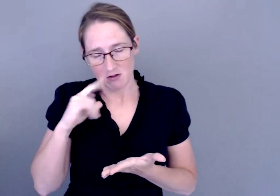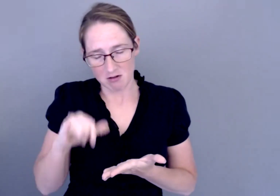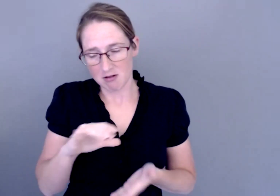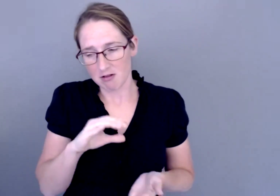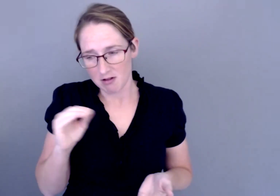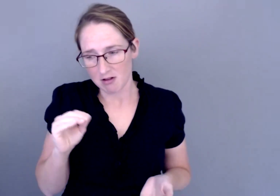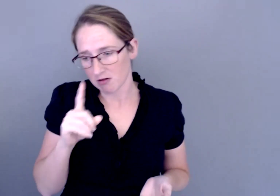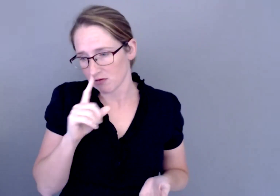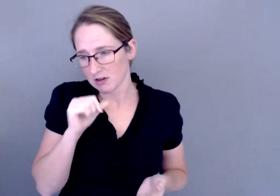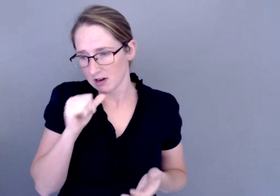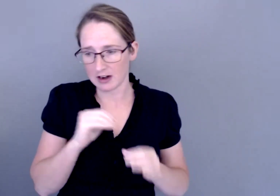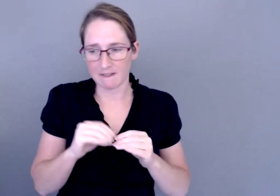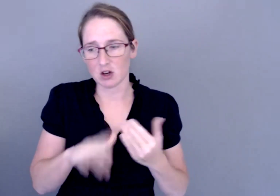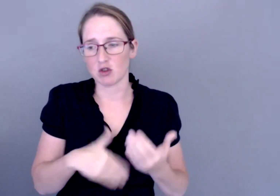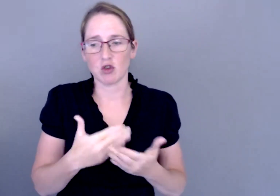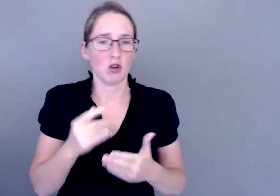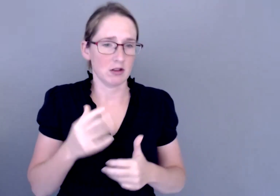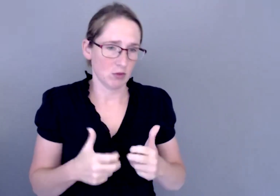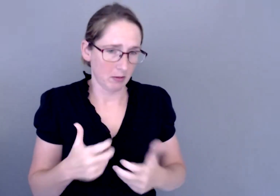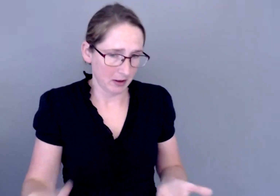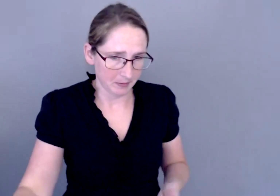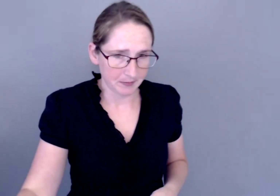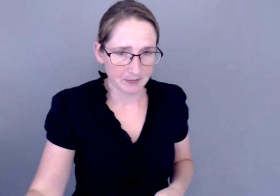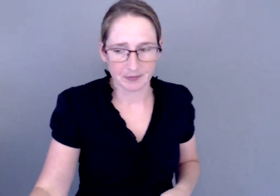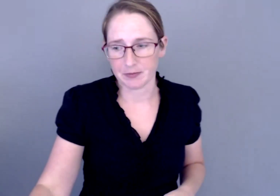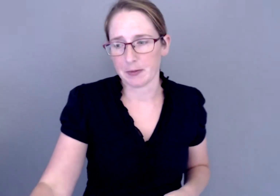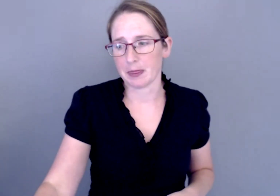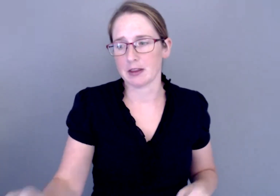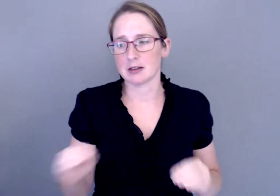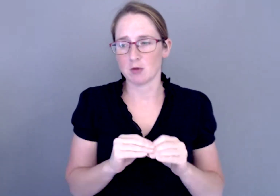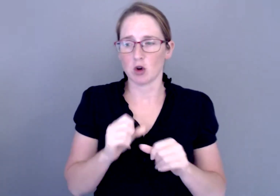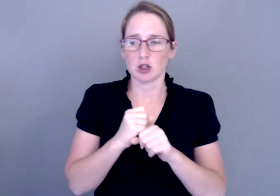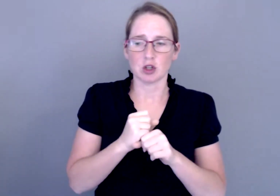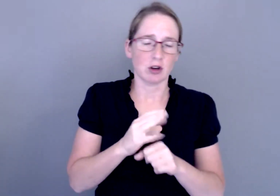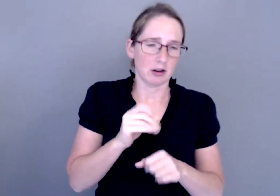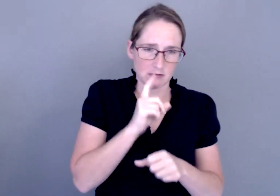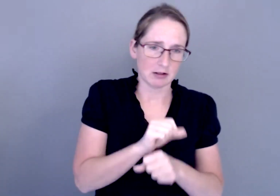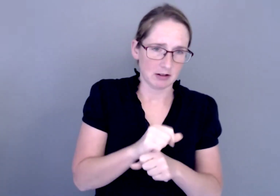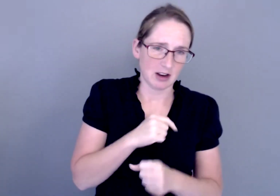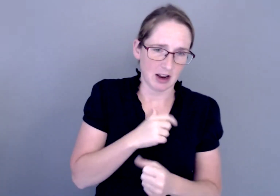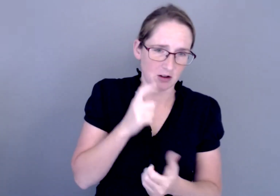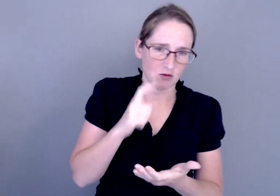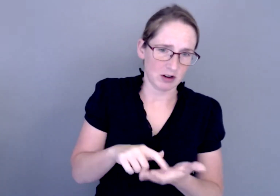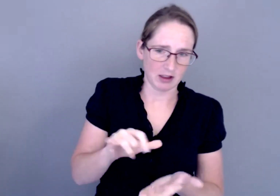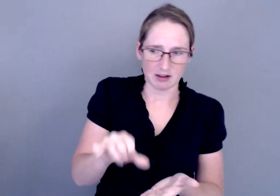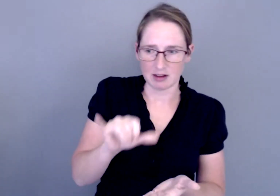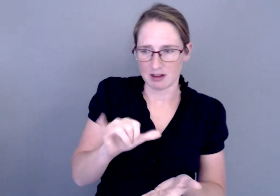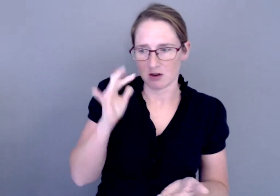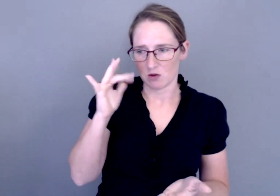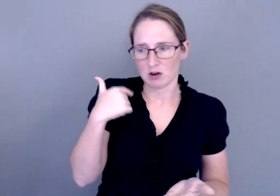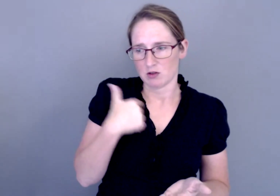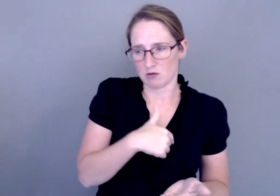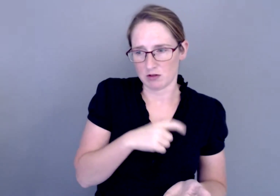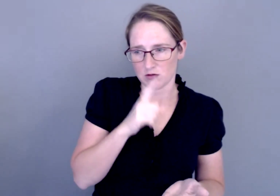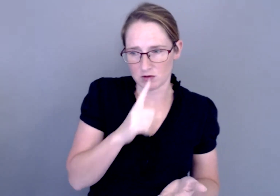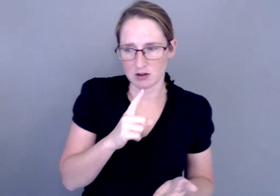it's not going to fix all of the problem, although it is more secure. And I absolutely recognize that, which is why we are